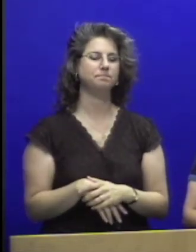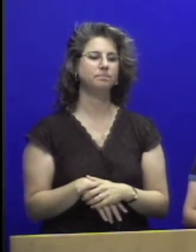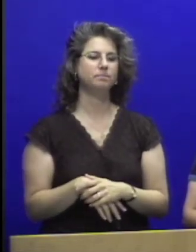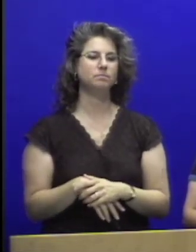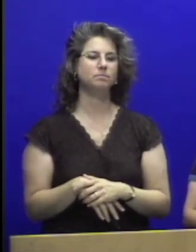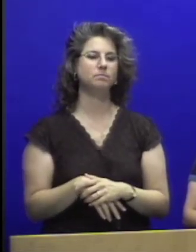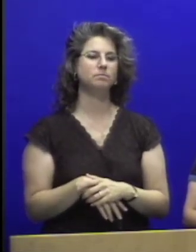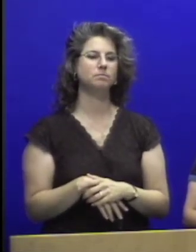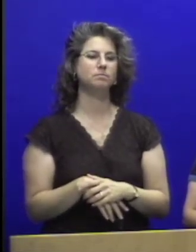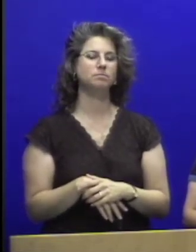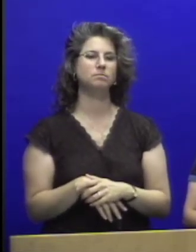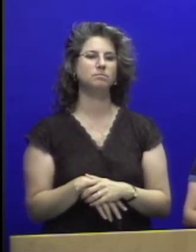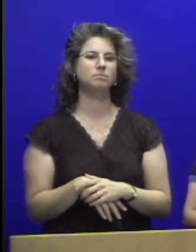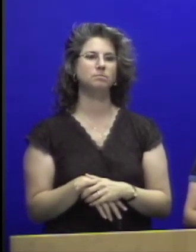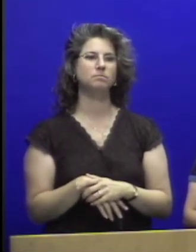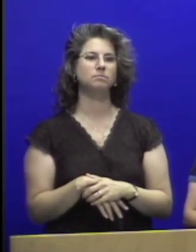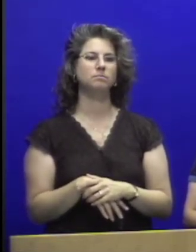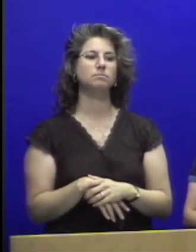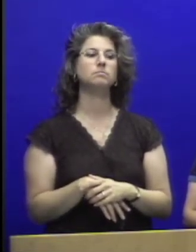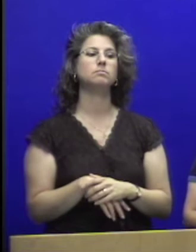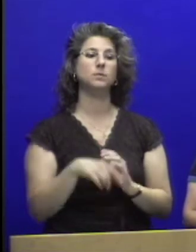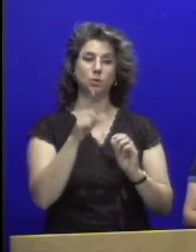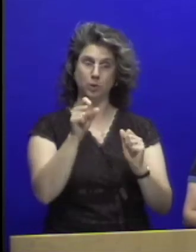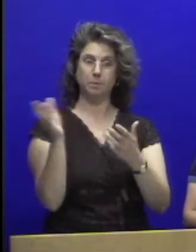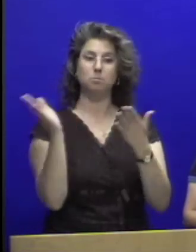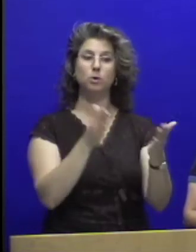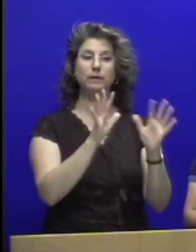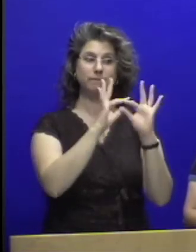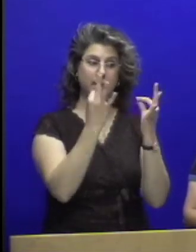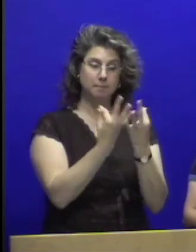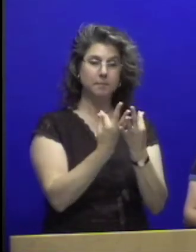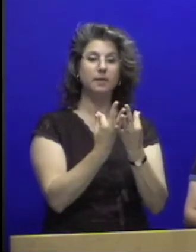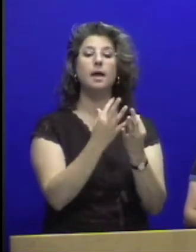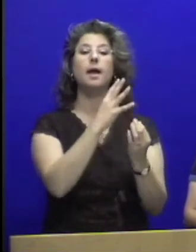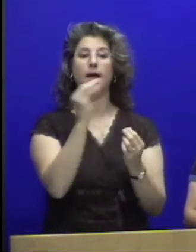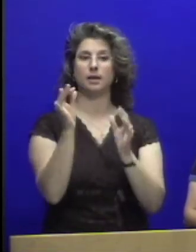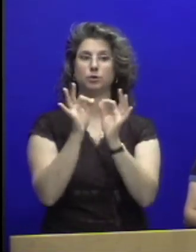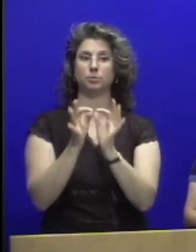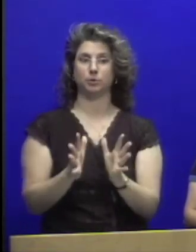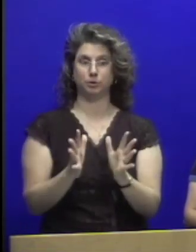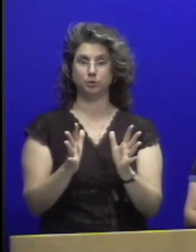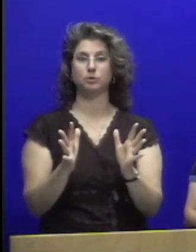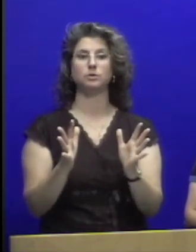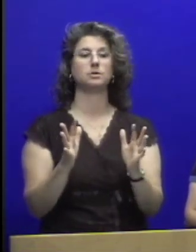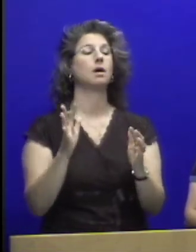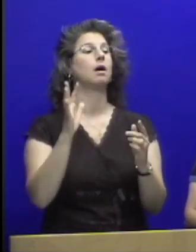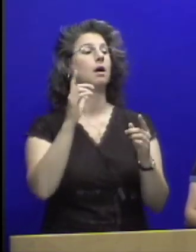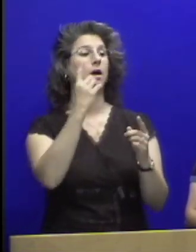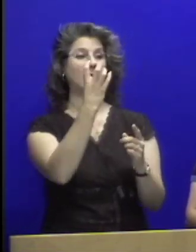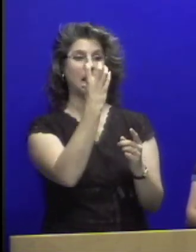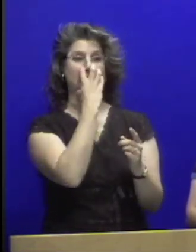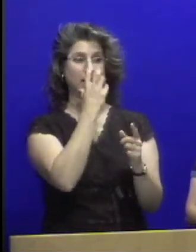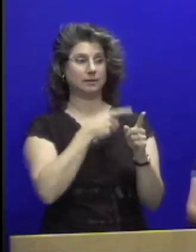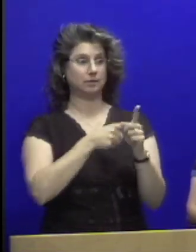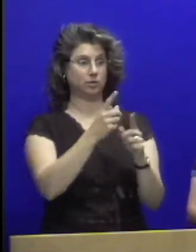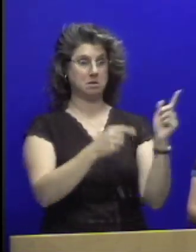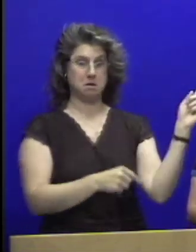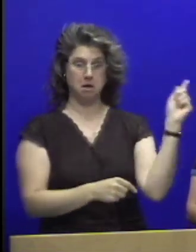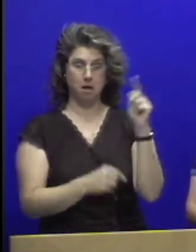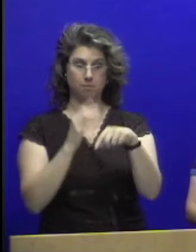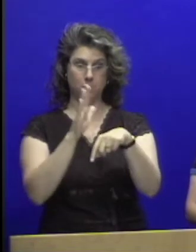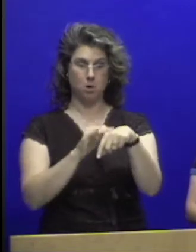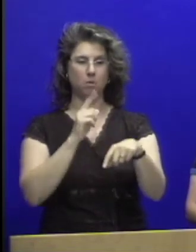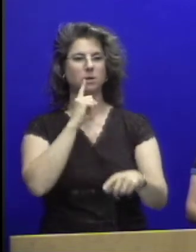You can bring family members and an interpreter with you until the anesthesiologist is ready to take you back into the